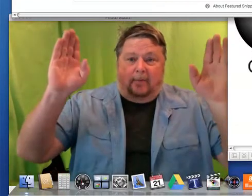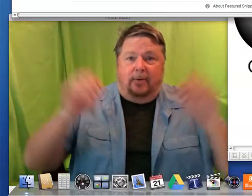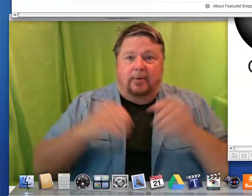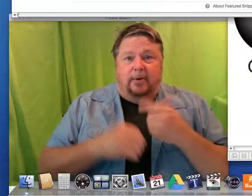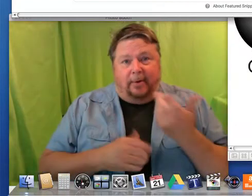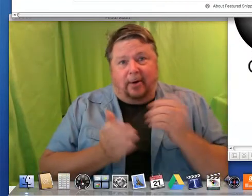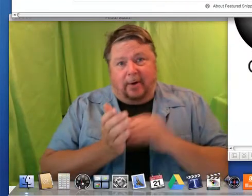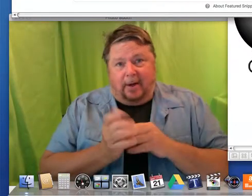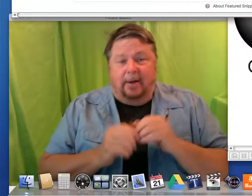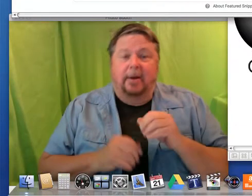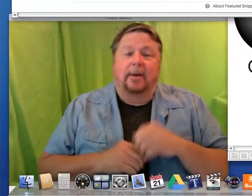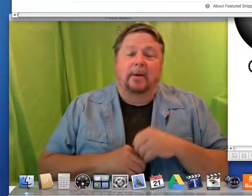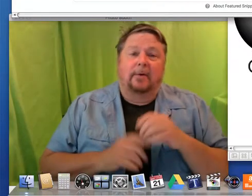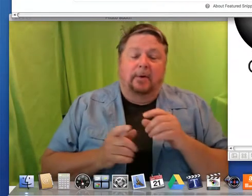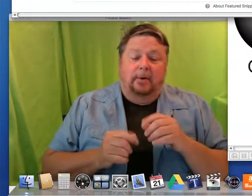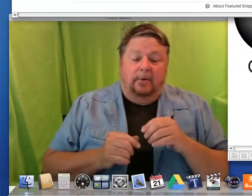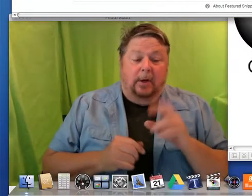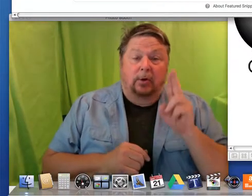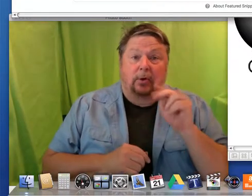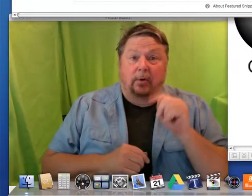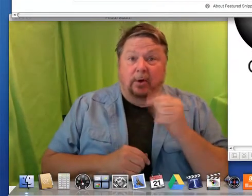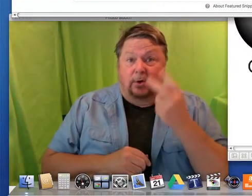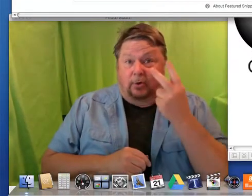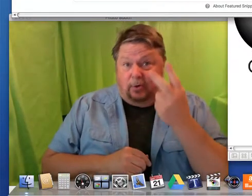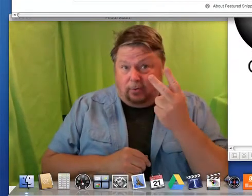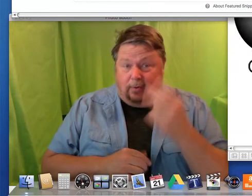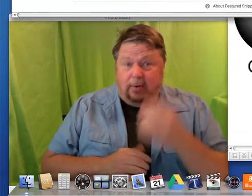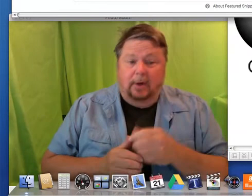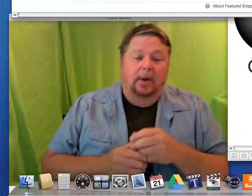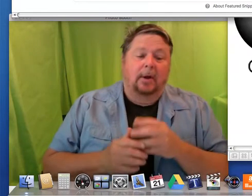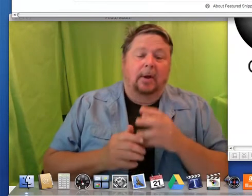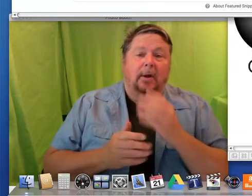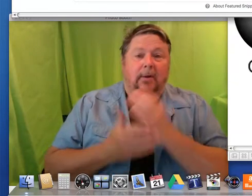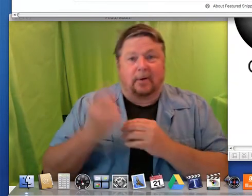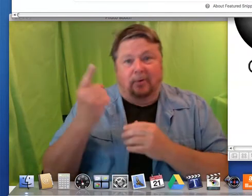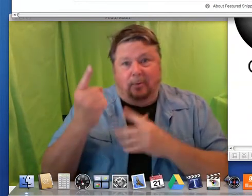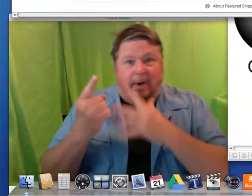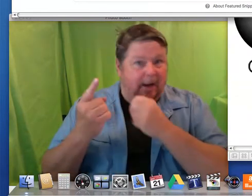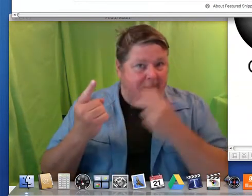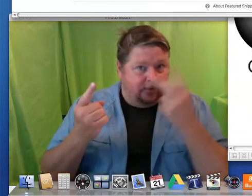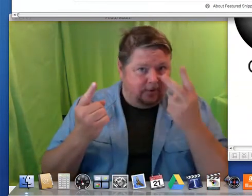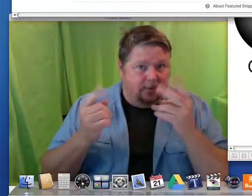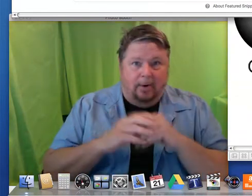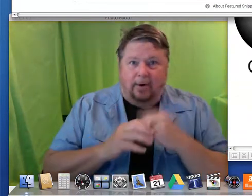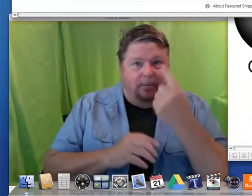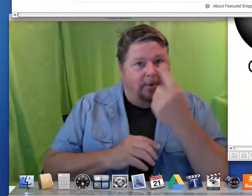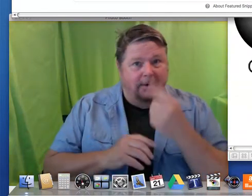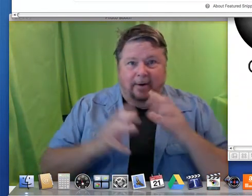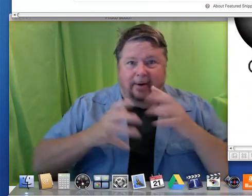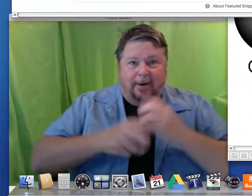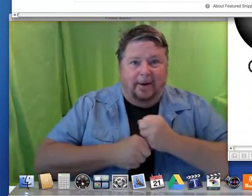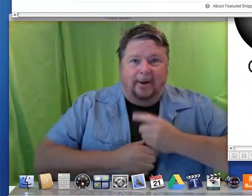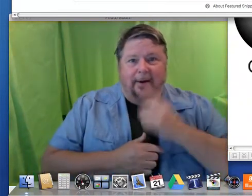Okay, folks, here we are again. This is Unit 2, Section 1 and 2, all in